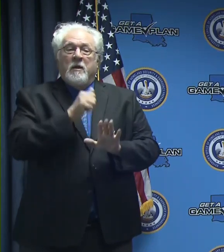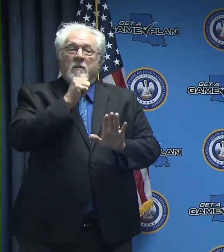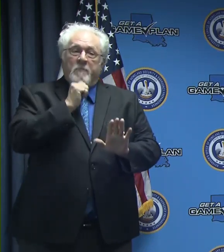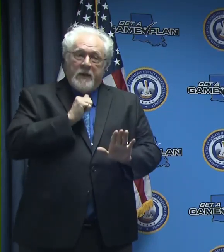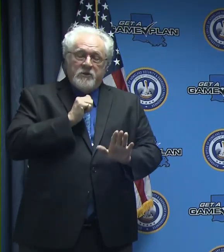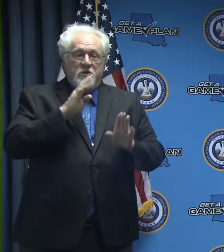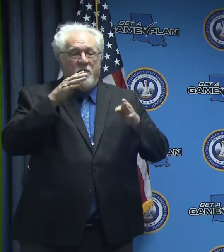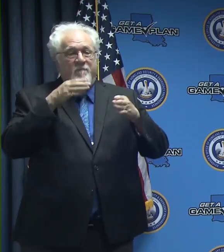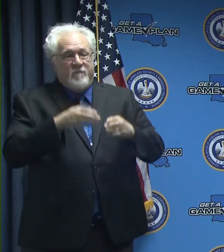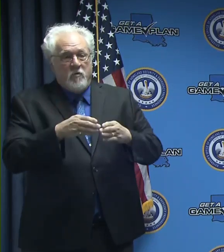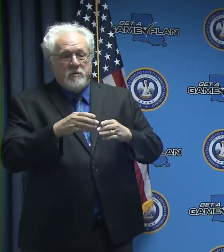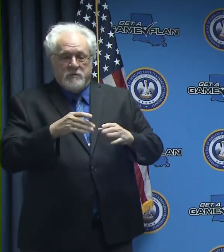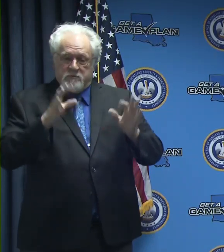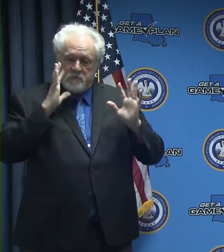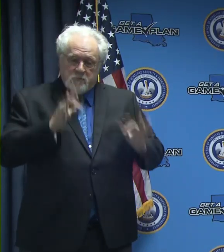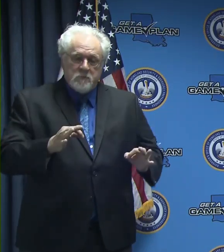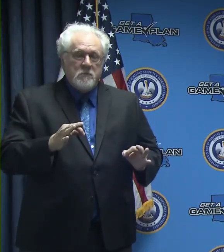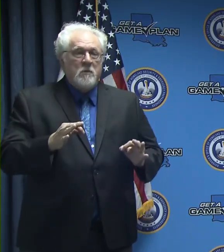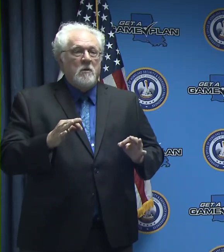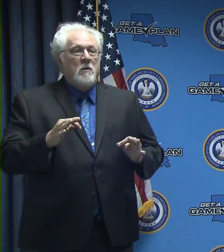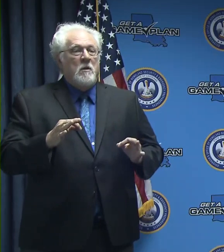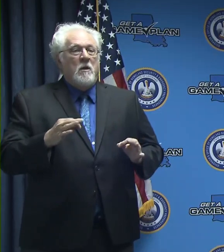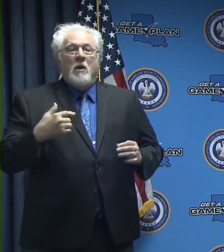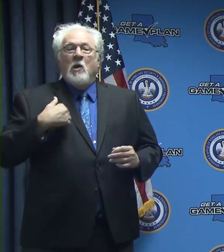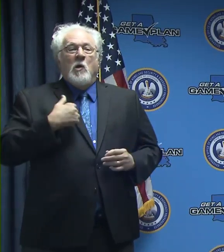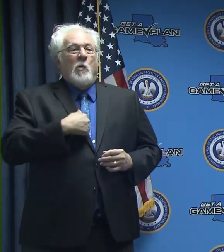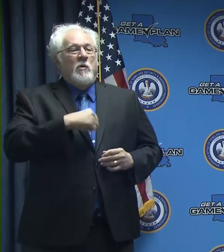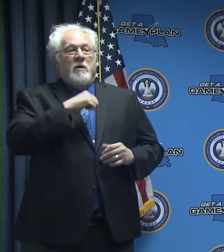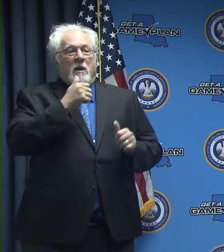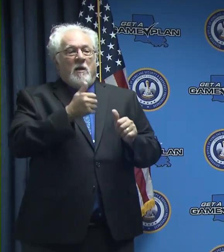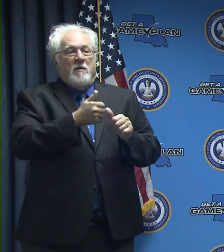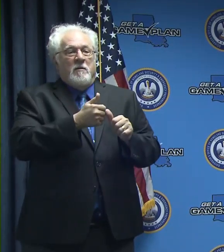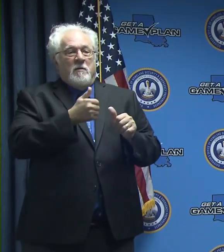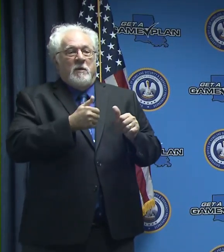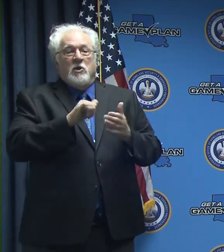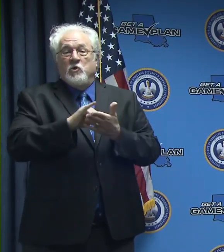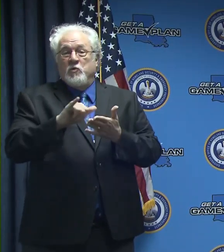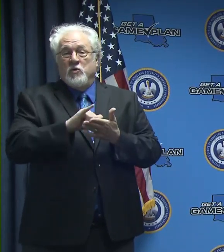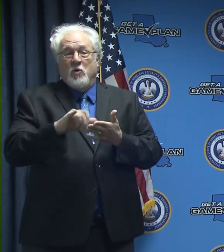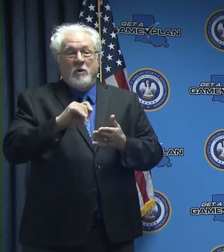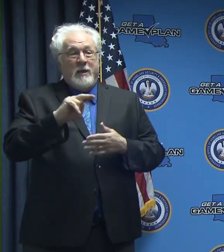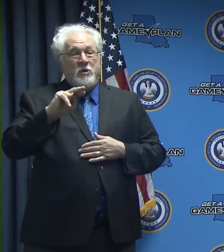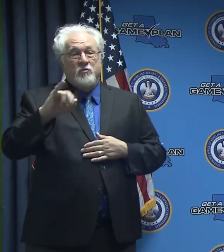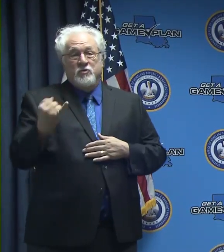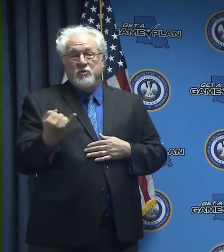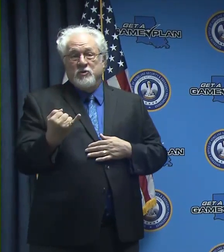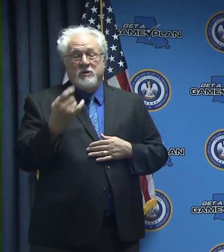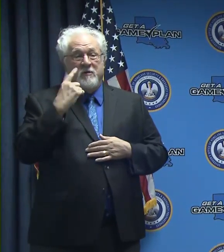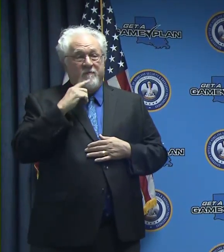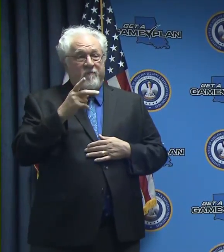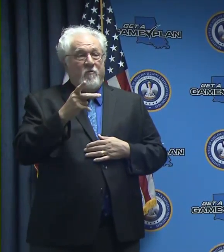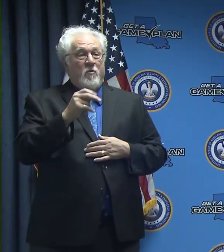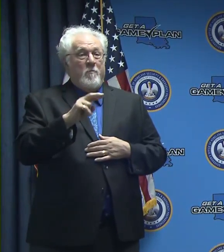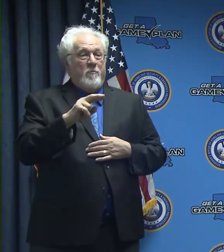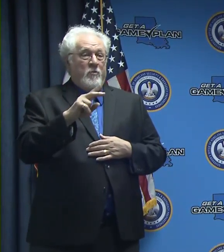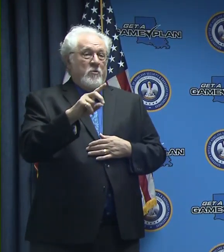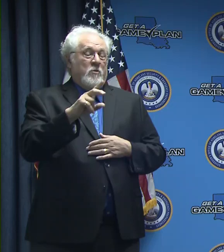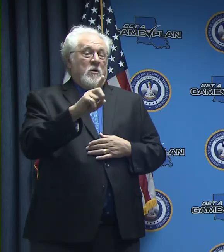be focused, be resolute. We're not far behind New York and New Jersey in terms of per capita